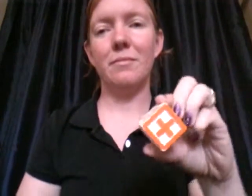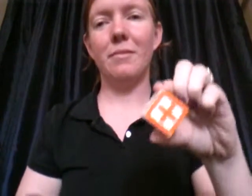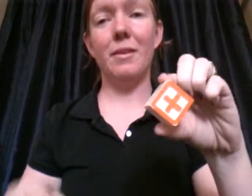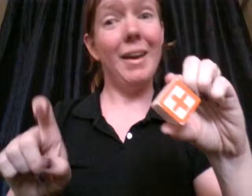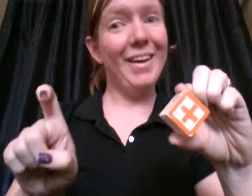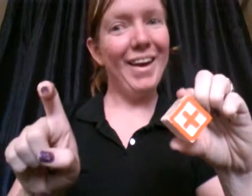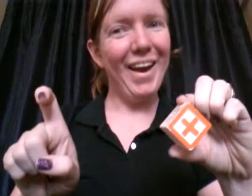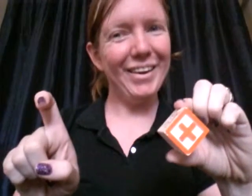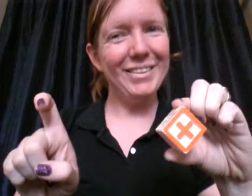X